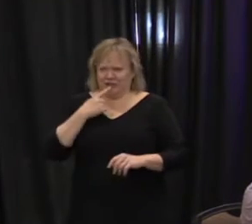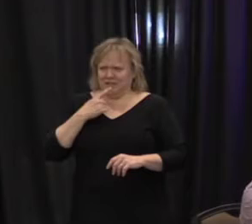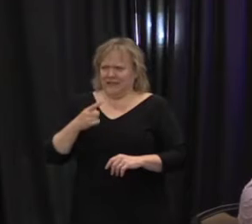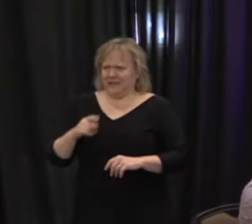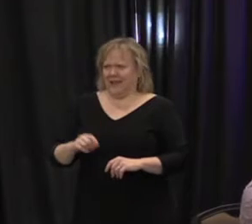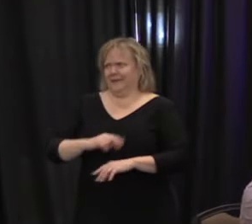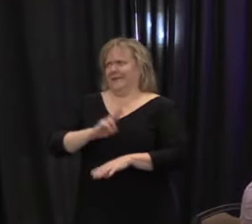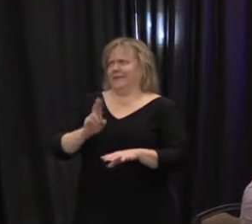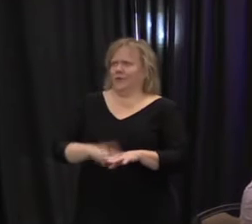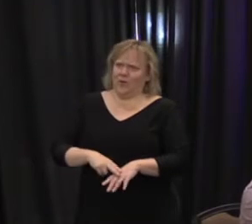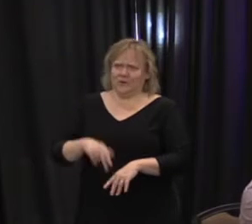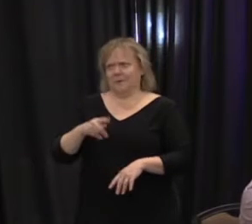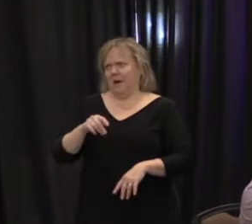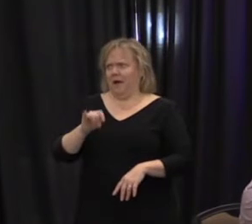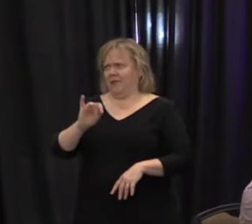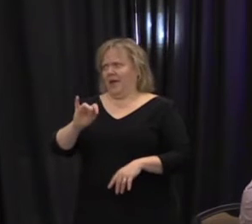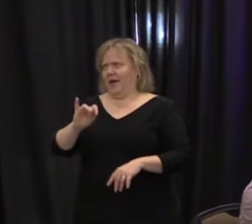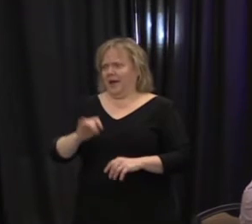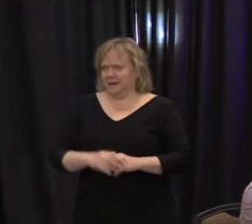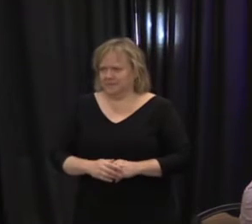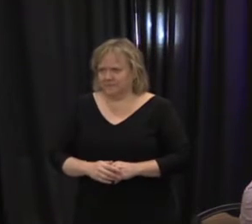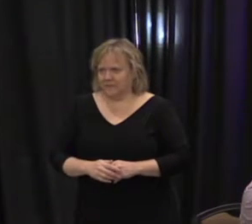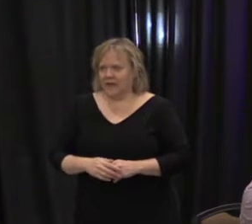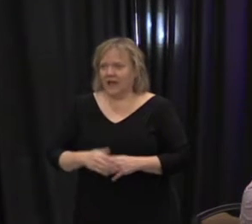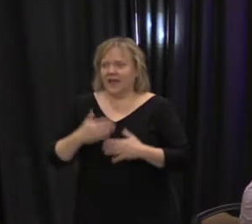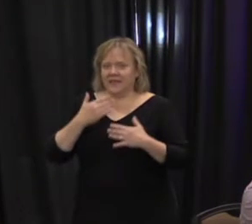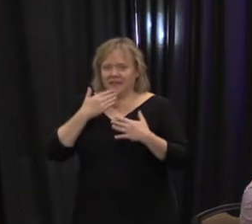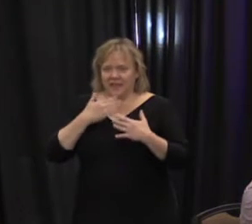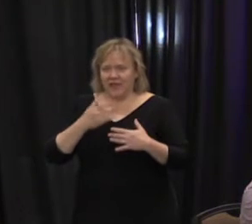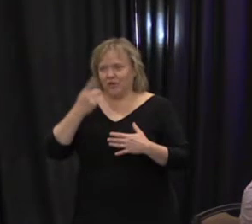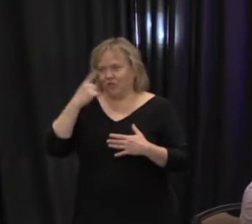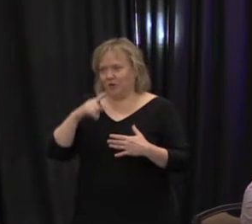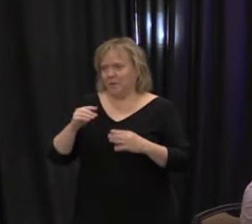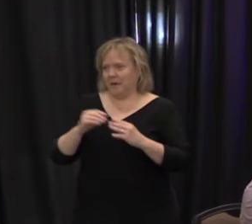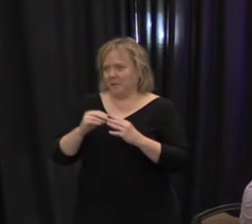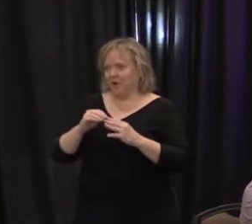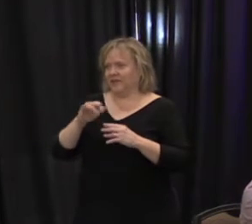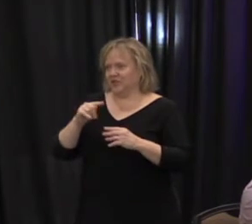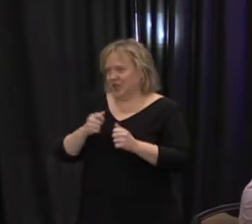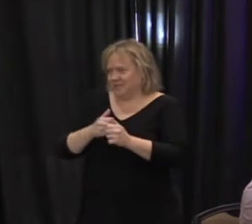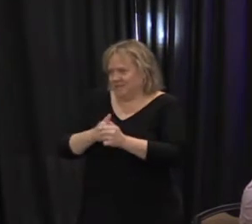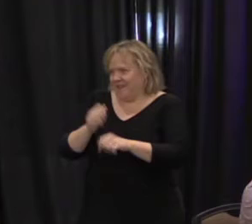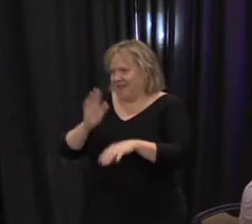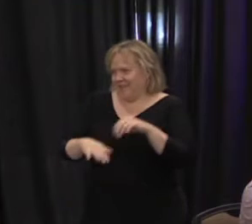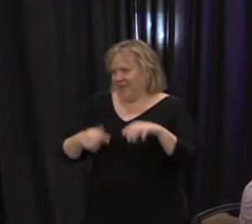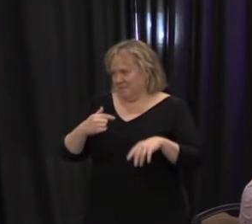Yeah. Totally obvious. Thank you for being more of a Joss Whedon nerd than even me, which is hard.